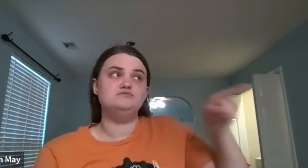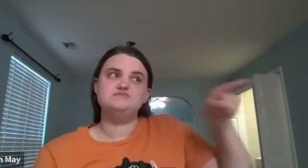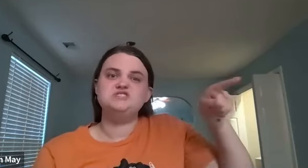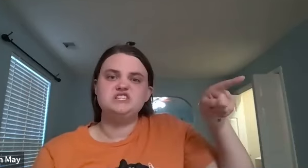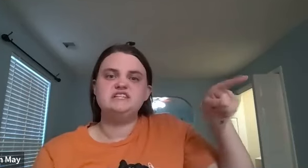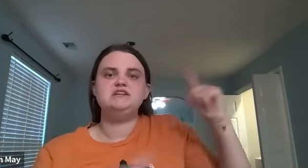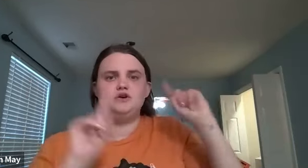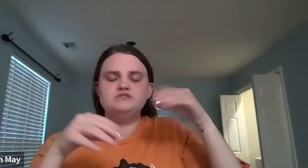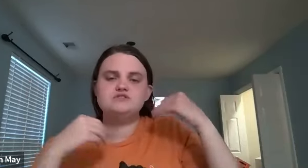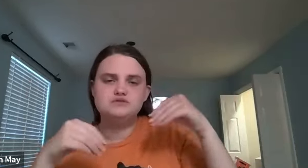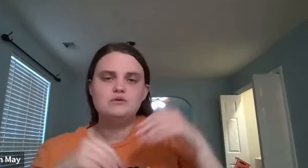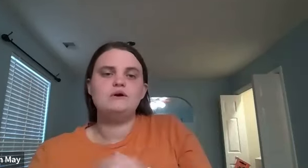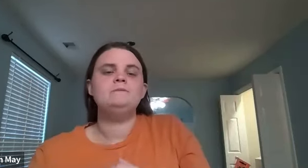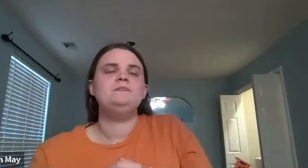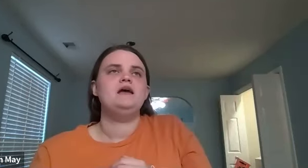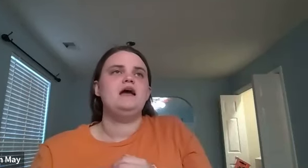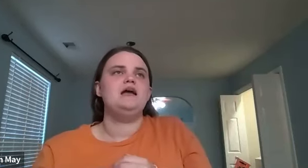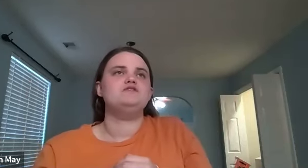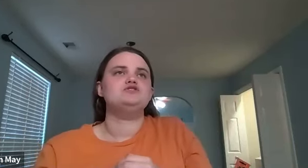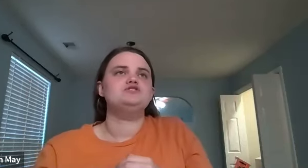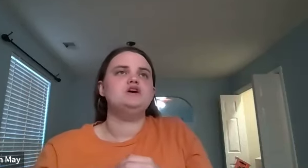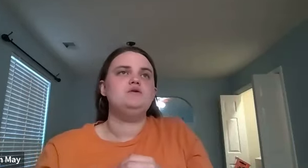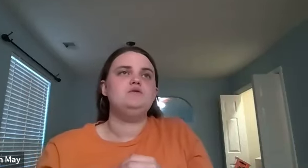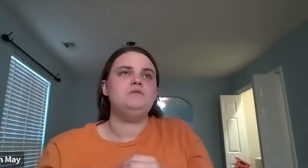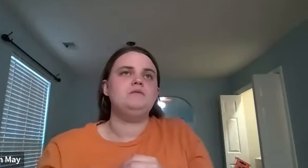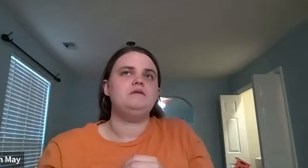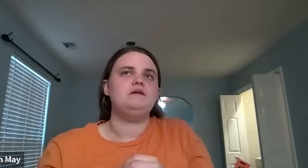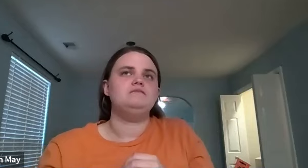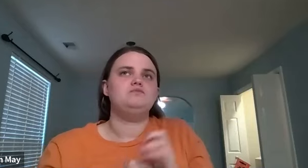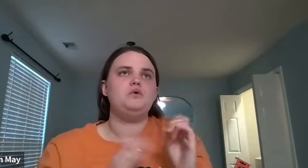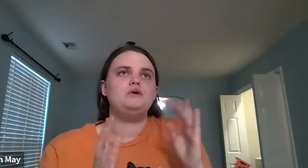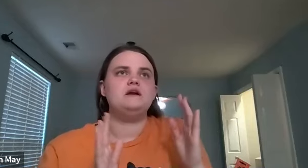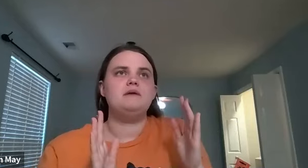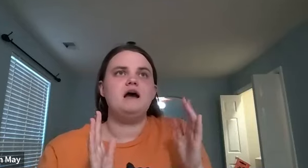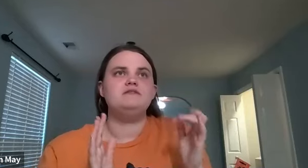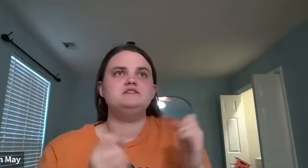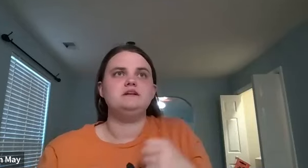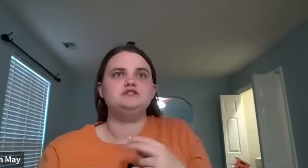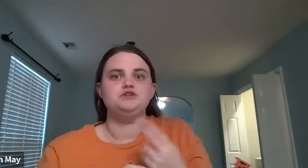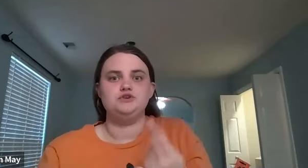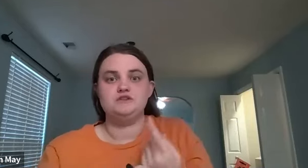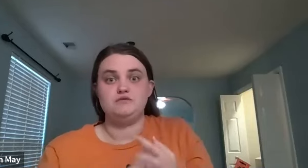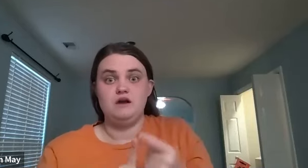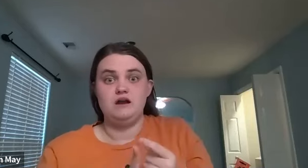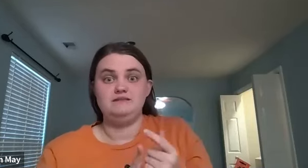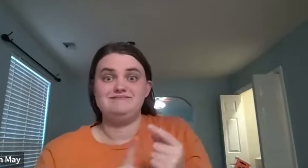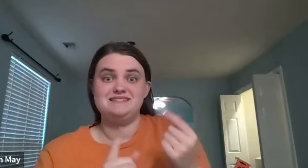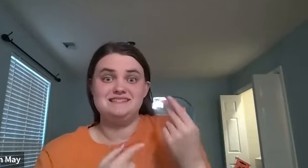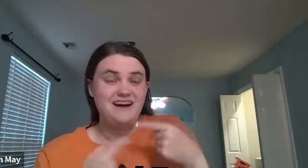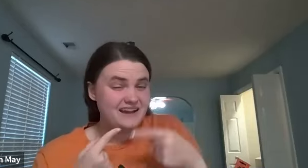know, she goes to the store, and there's no worrying about having to make sure you're using the right